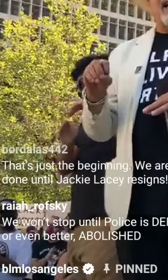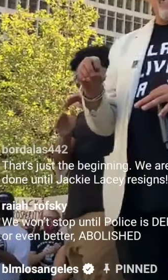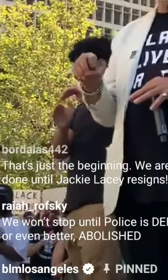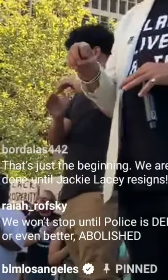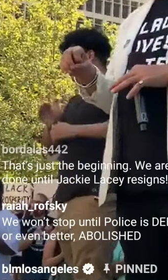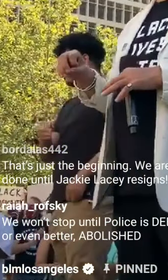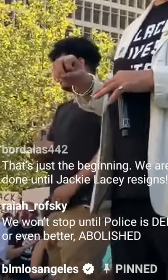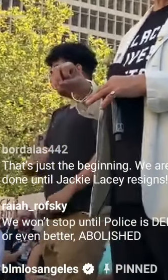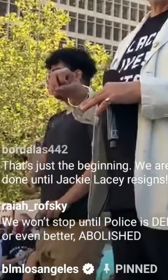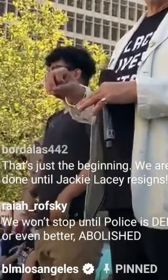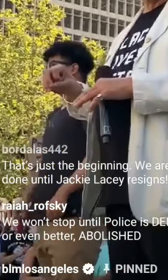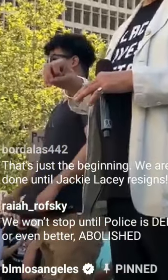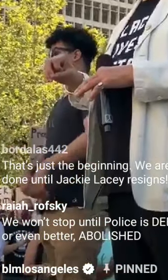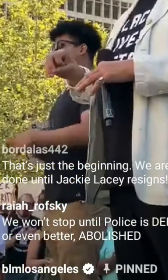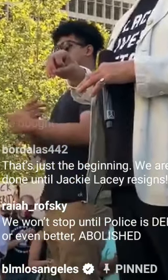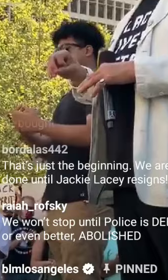Justice LA.